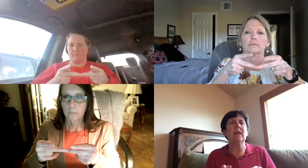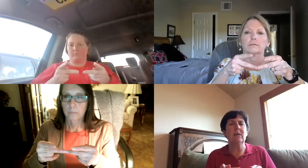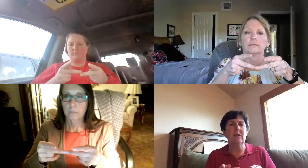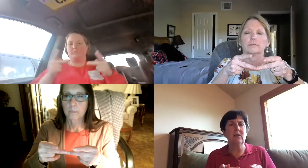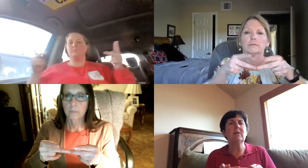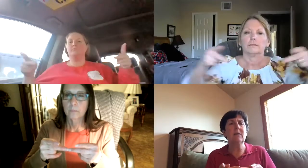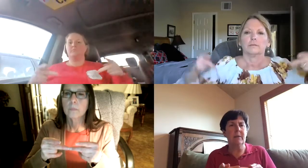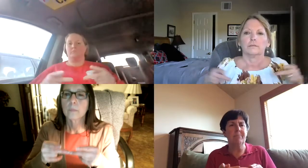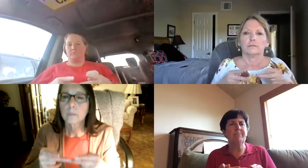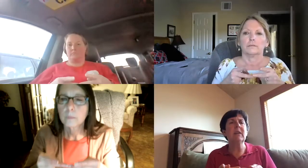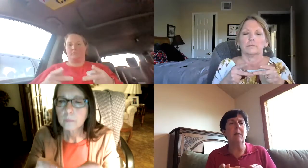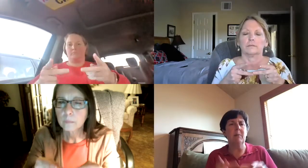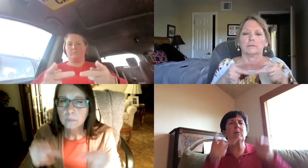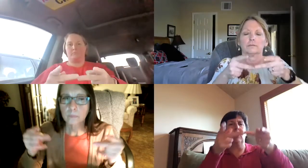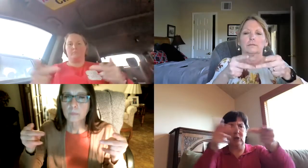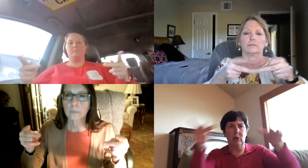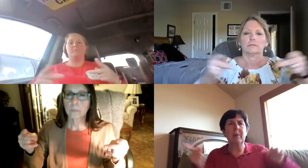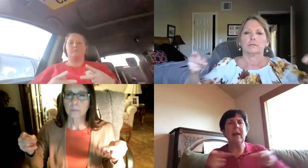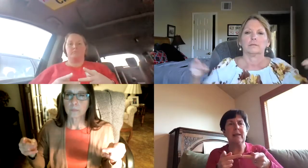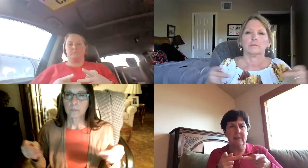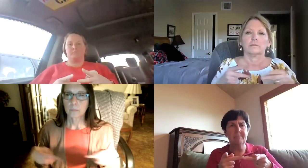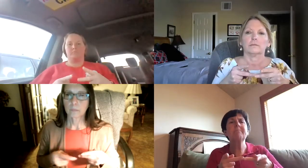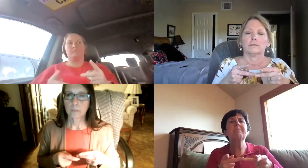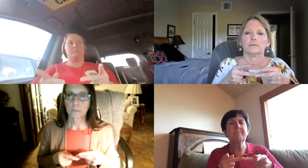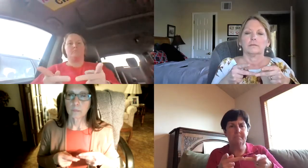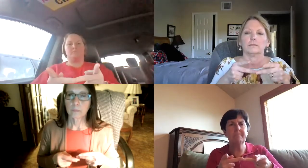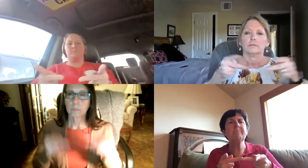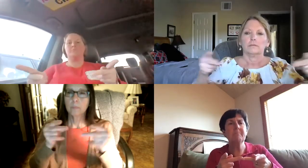then coming close to you, place.